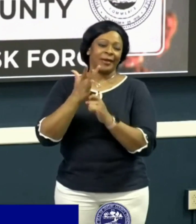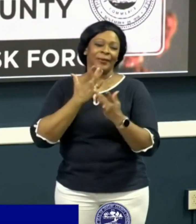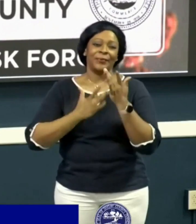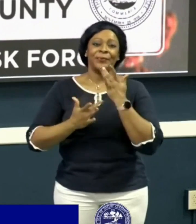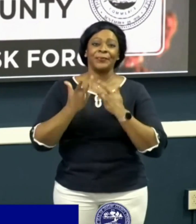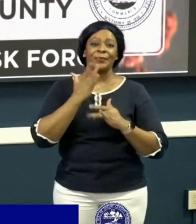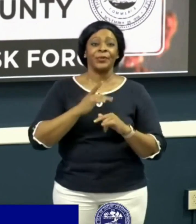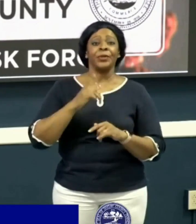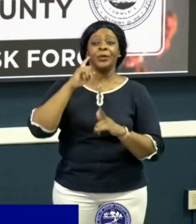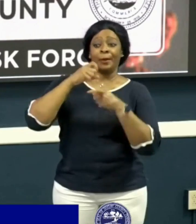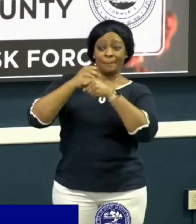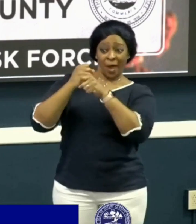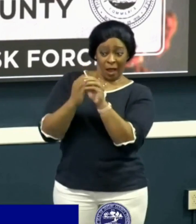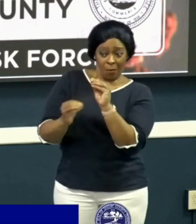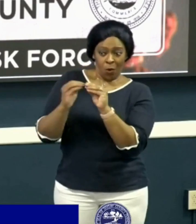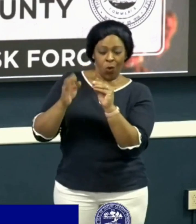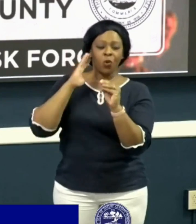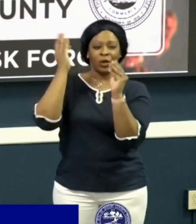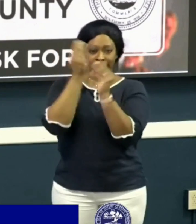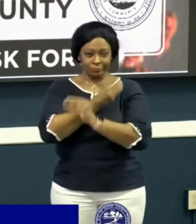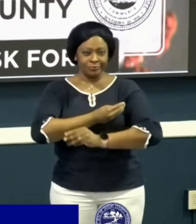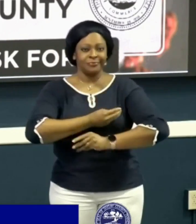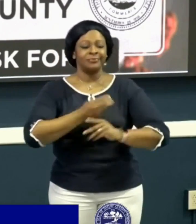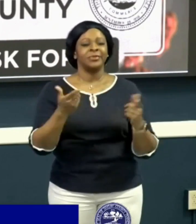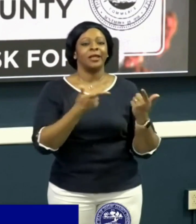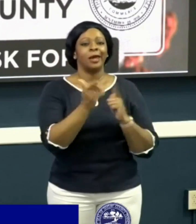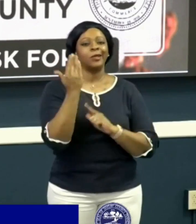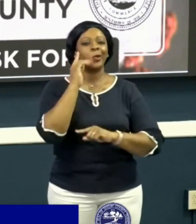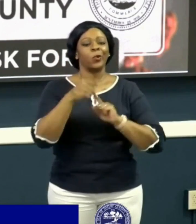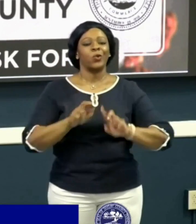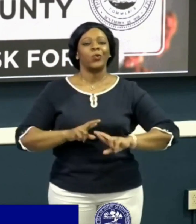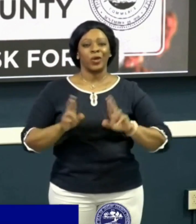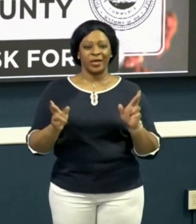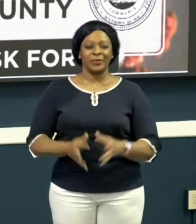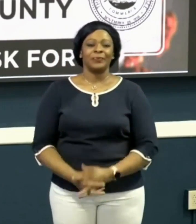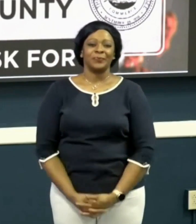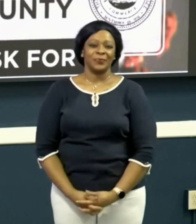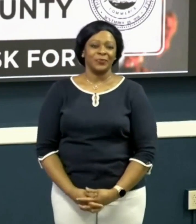supplies increase, we'll be able to pass that information on to you.